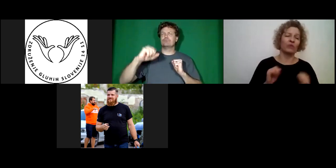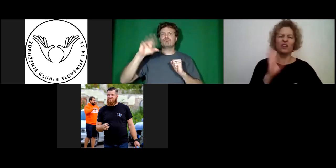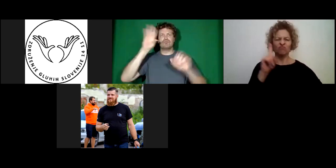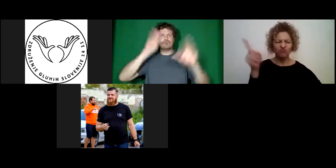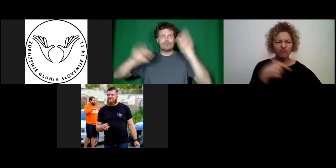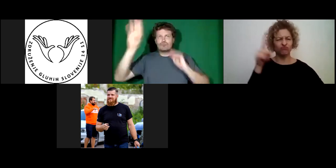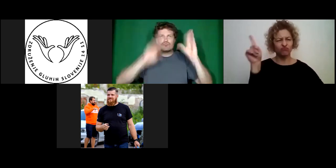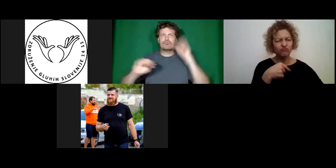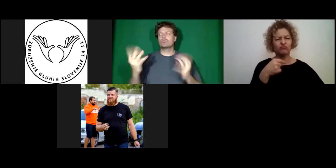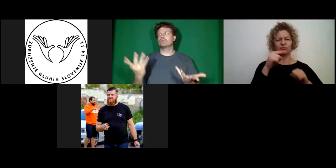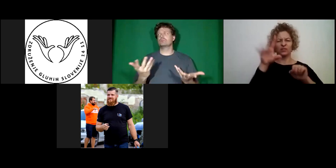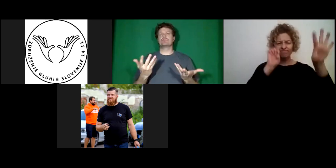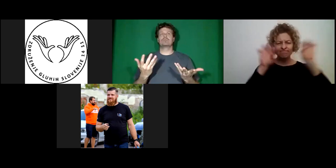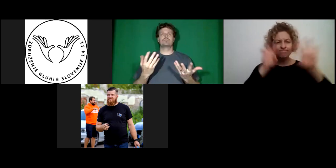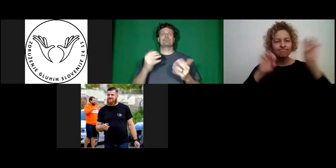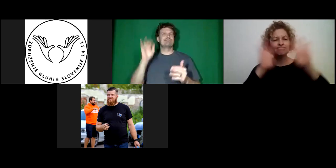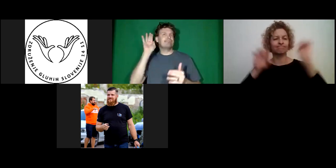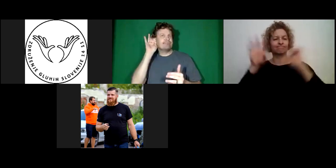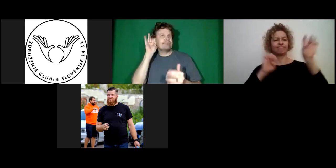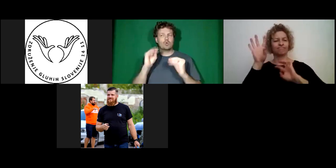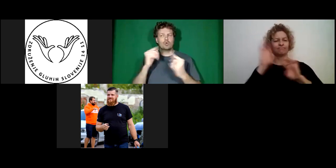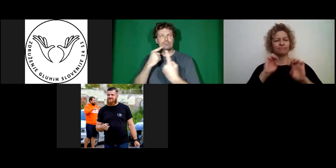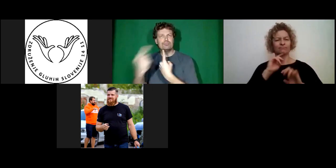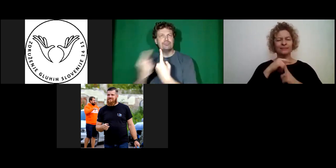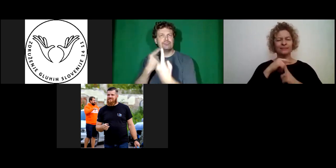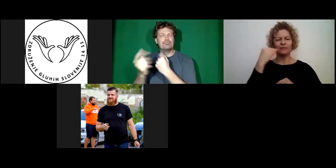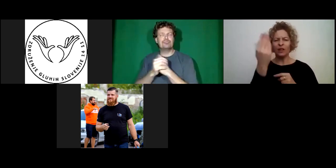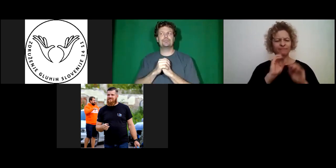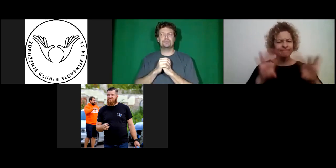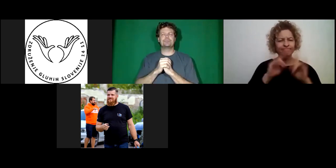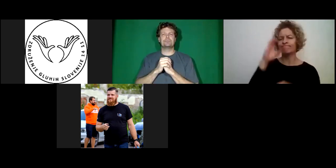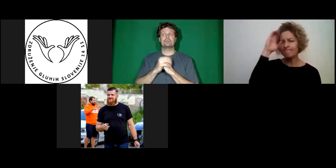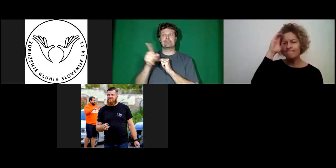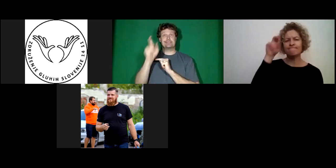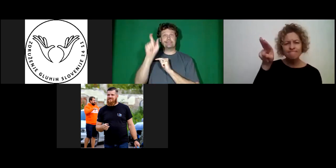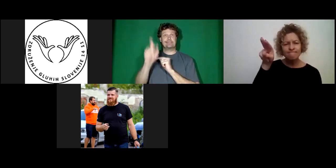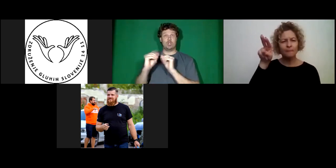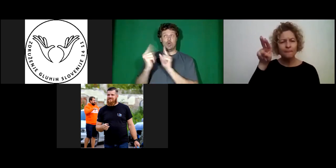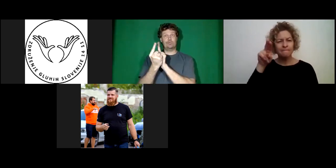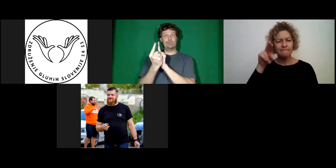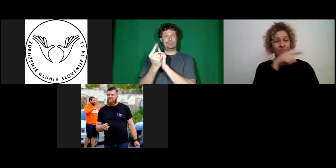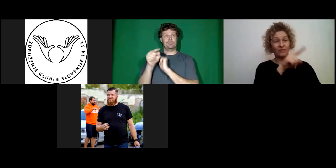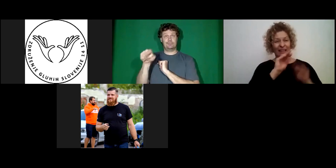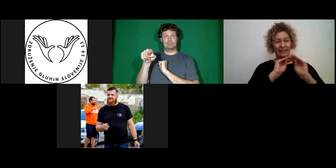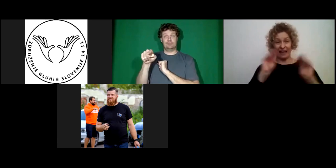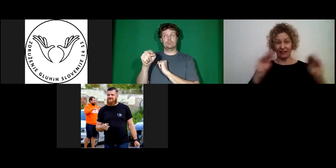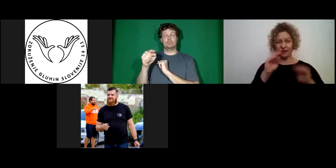You have to train really hard. You must be open to learning. You must listen to me as your coach.